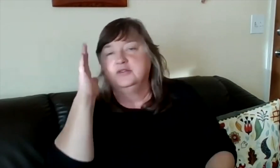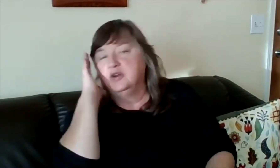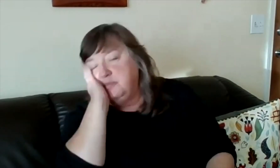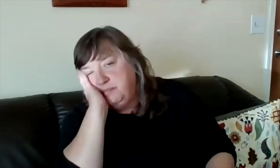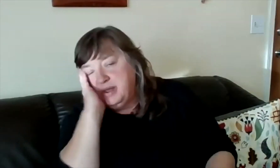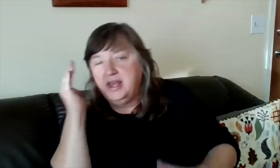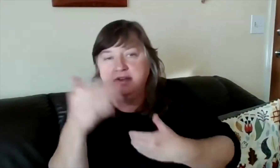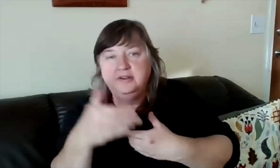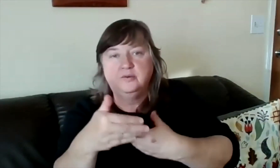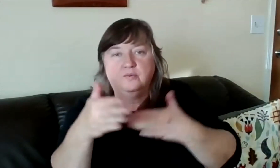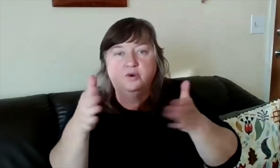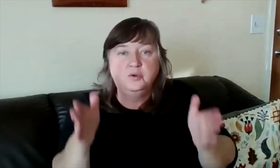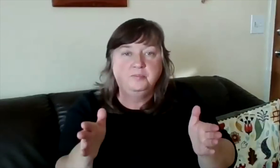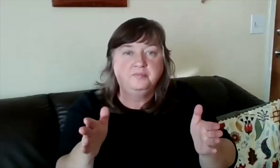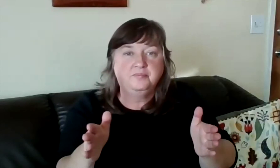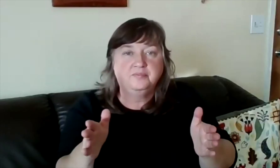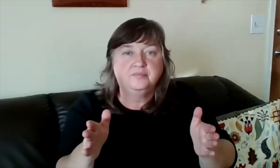So bedroom,